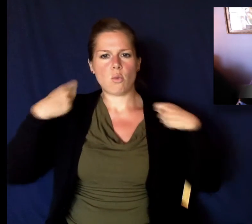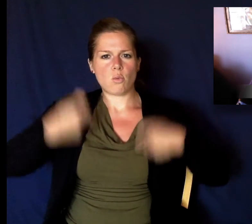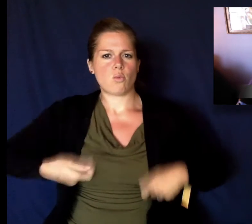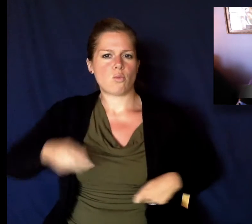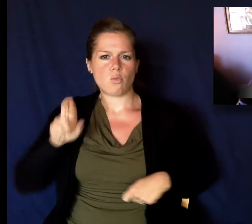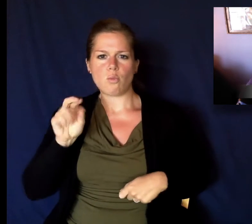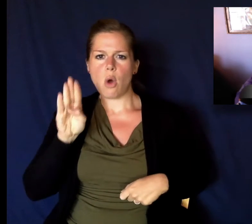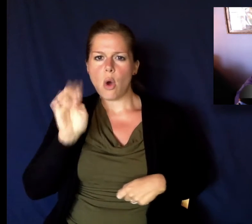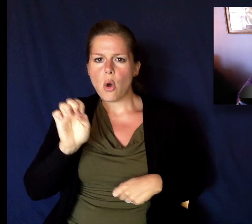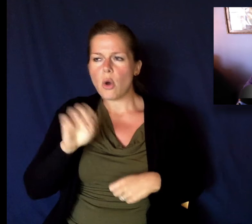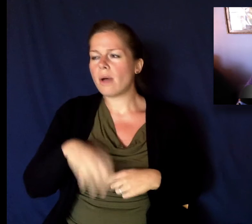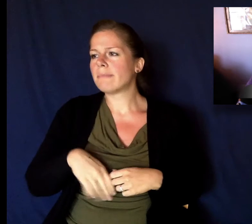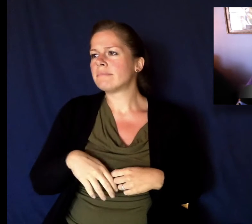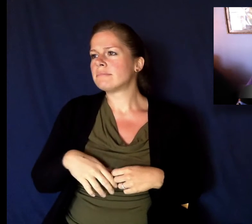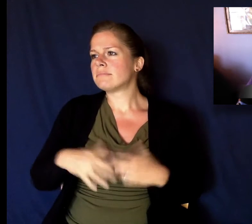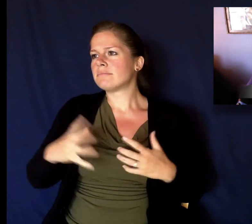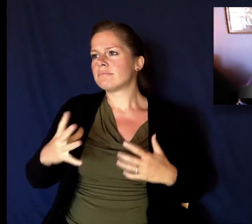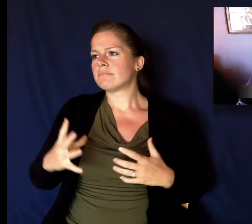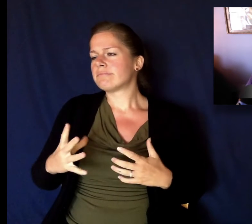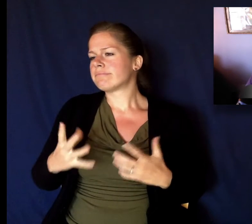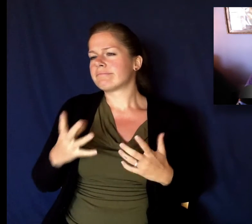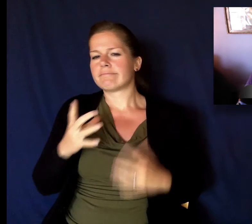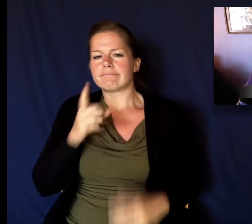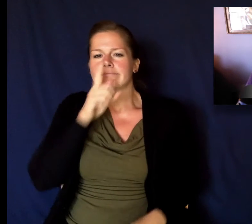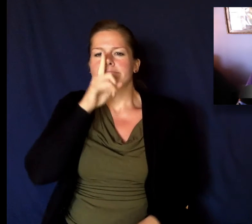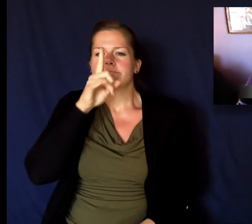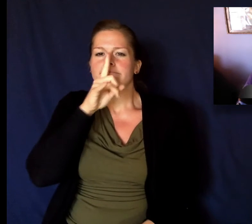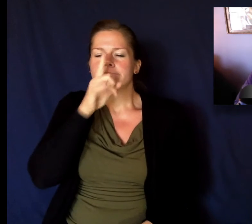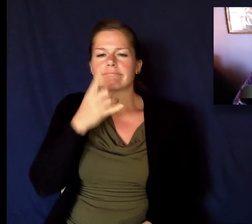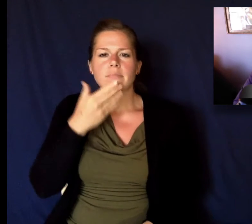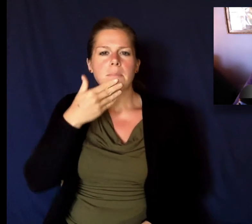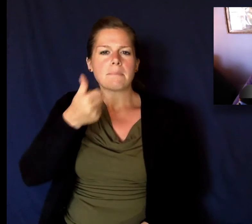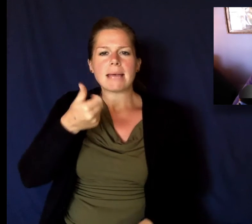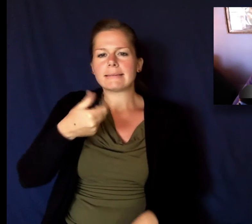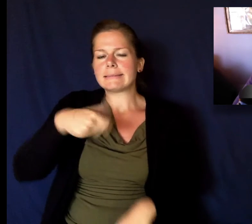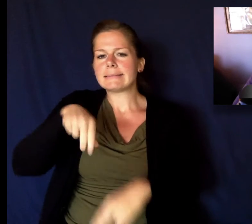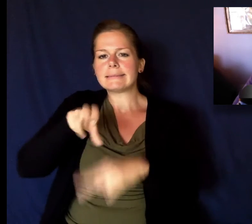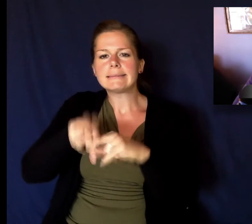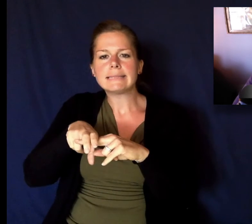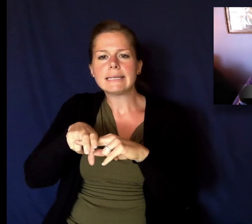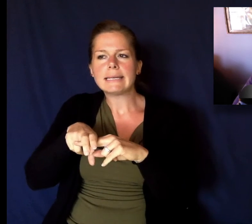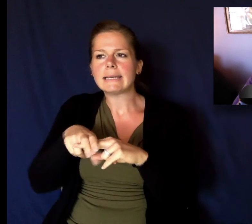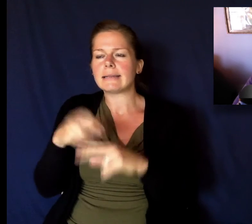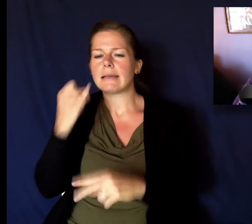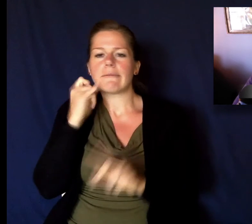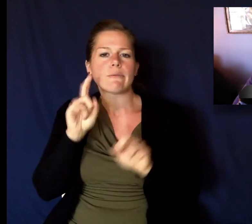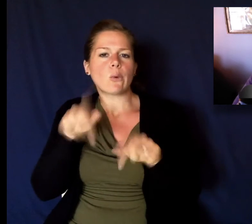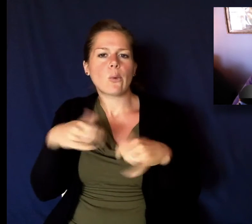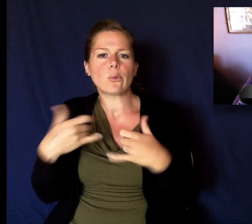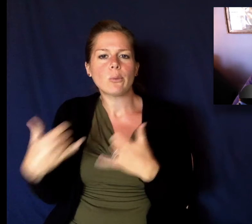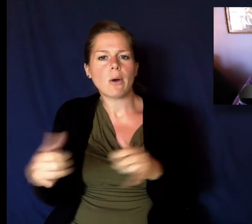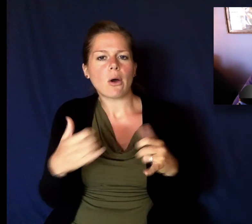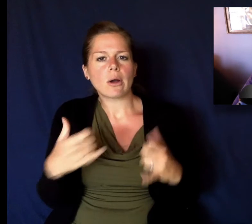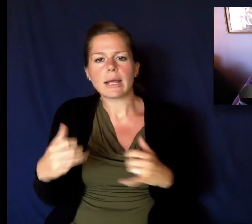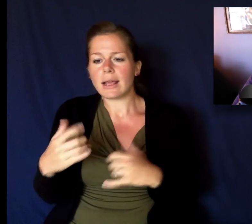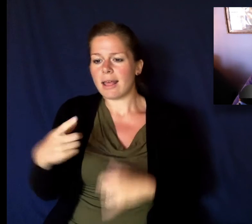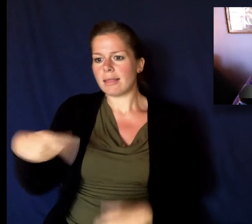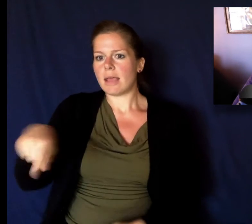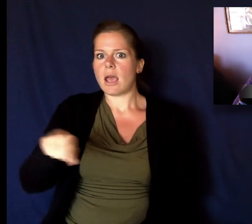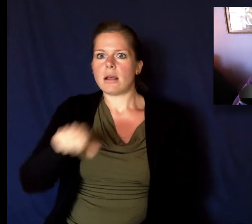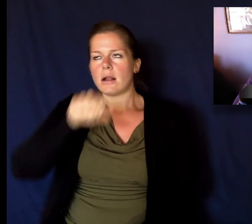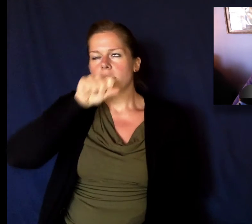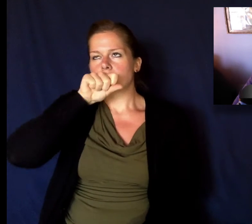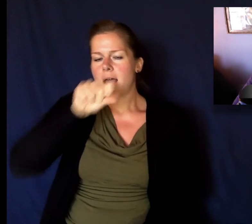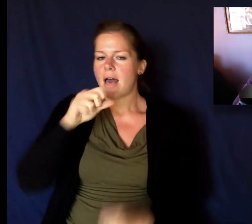offering things, wearing their robes, being seated in the best places at the feast. They